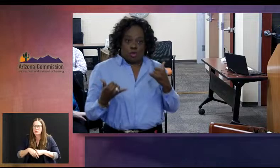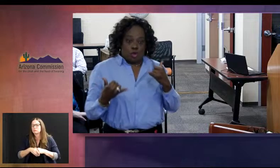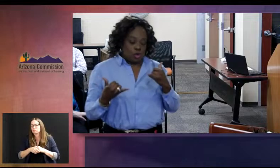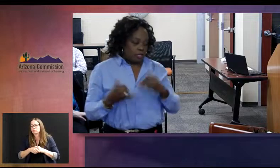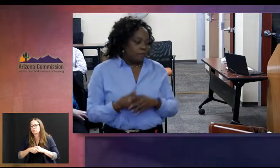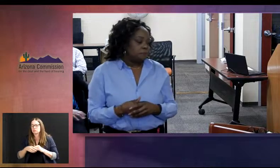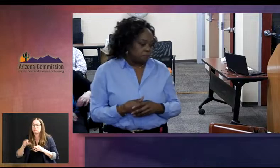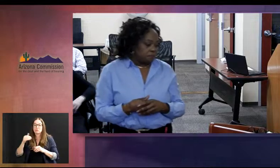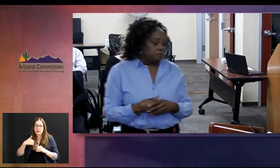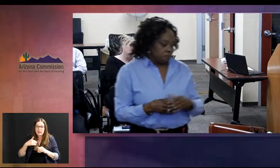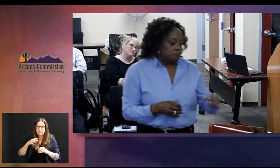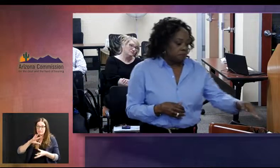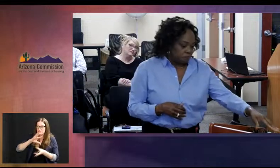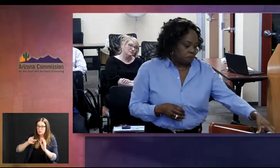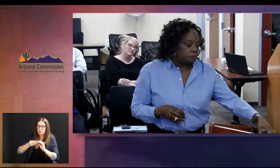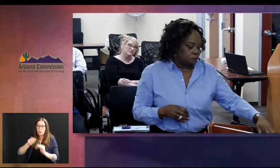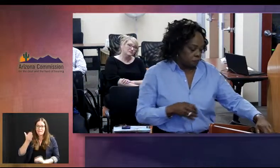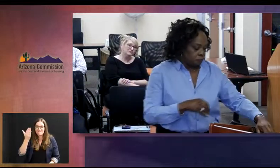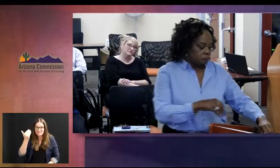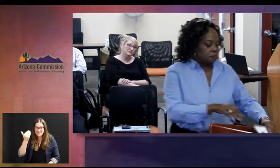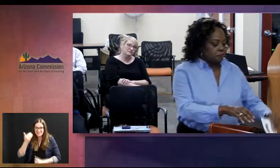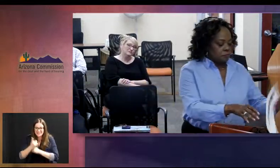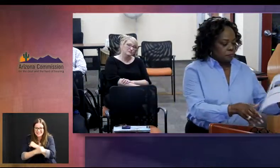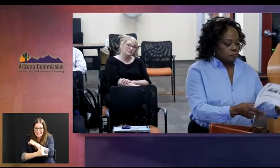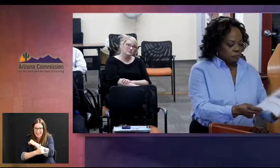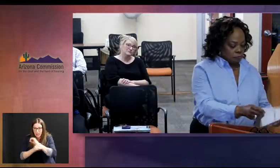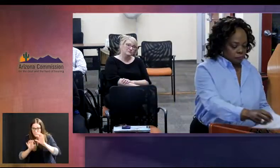and we have 21 staff currently.